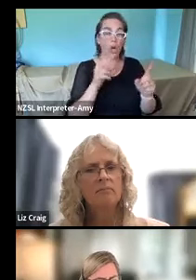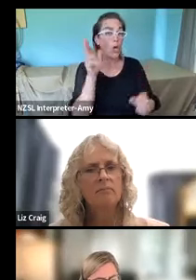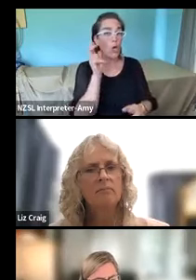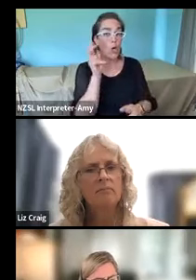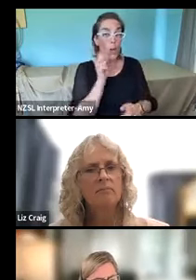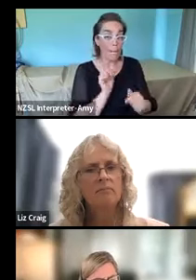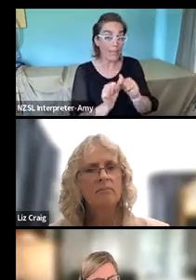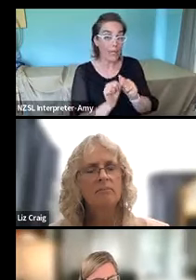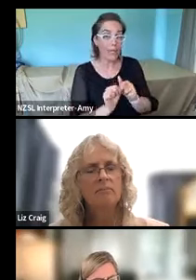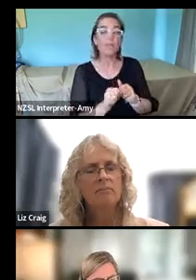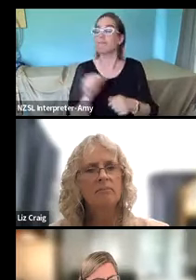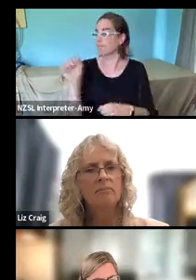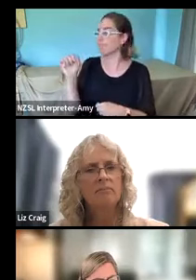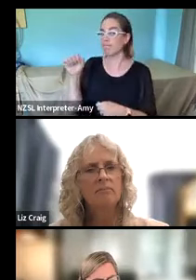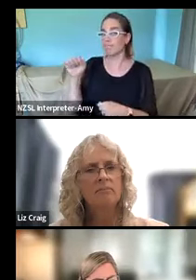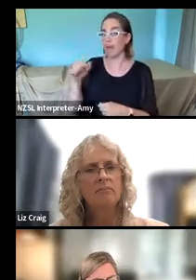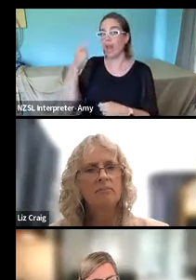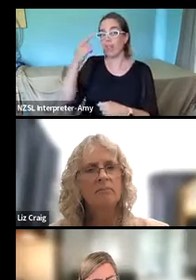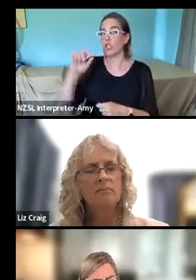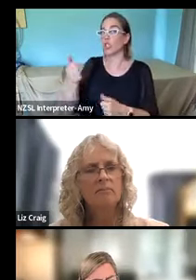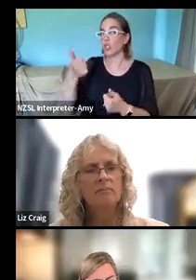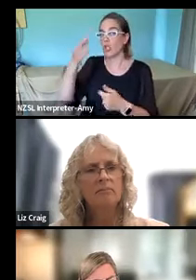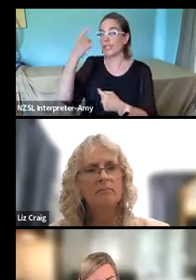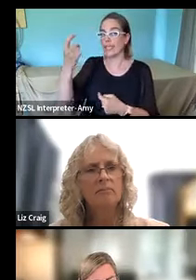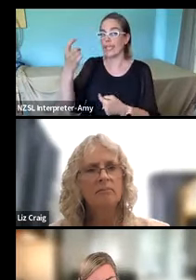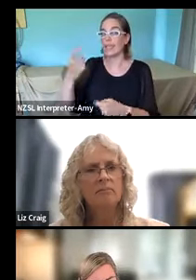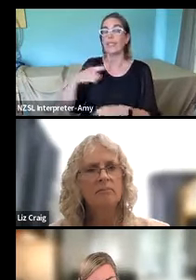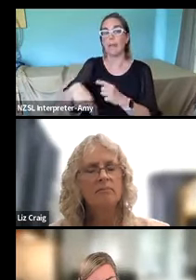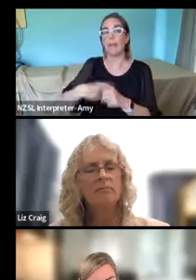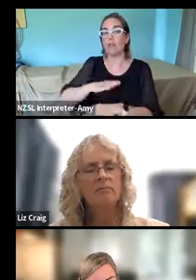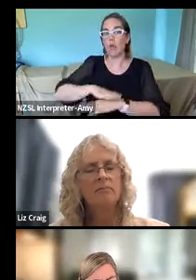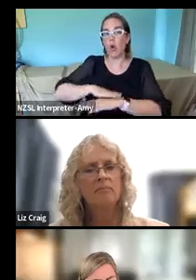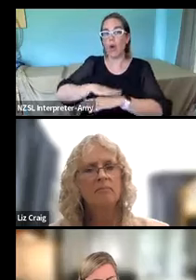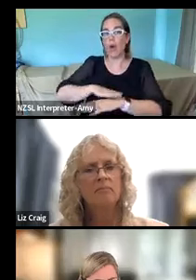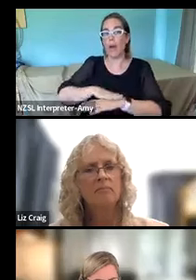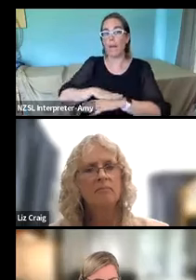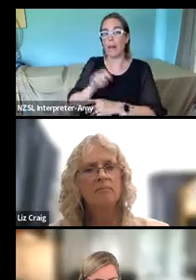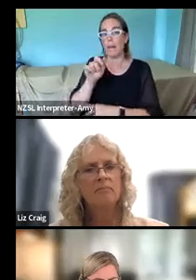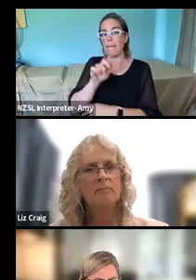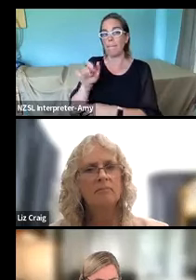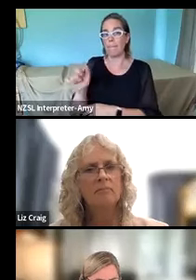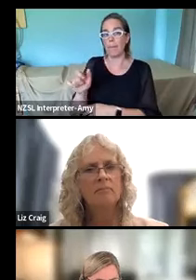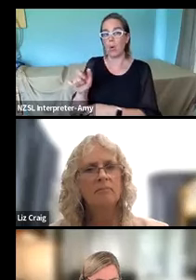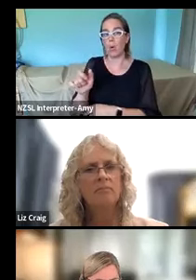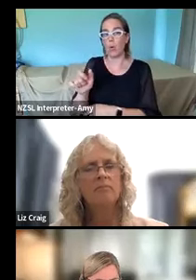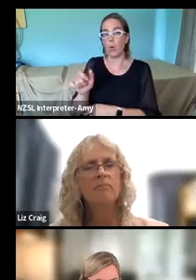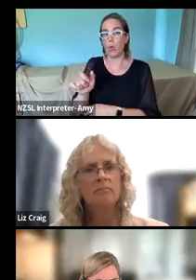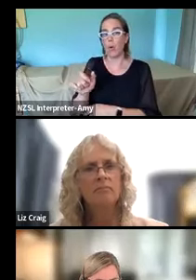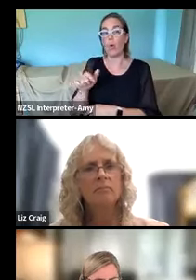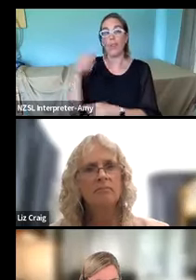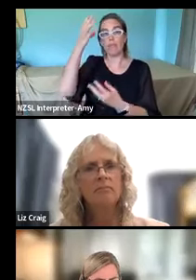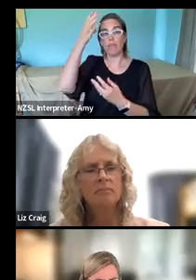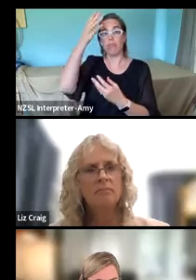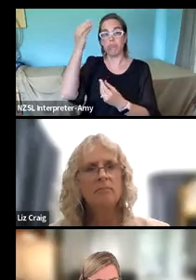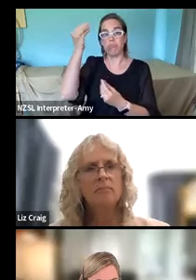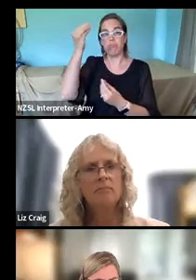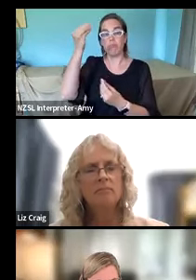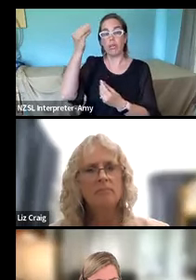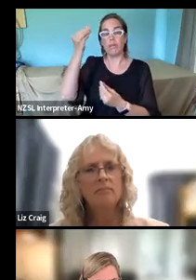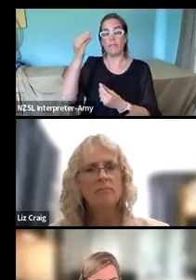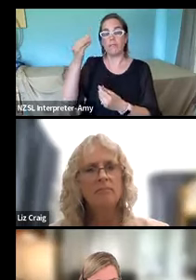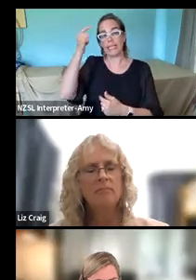think that is a good idea, actually, because I think it's about time that people with learning disabilities need to have a voice in organisations,